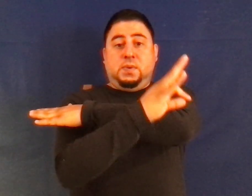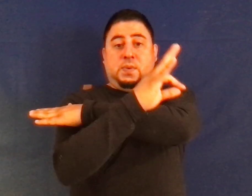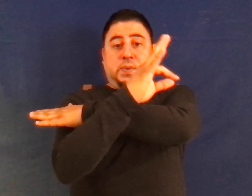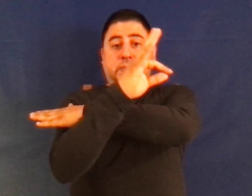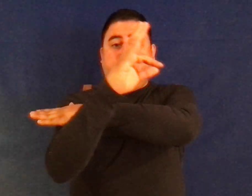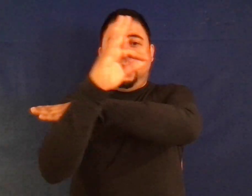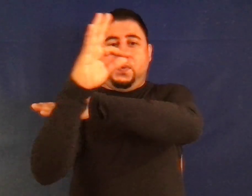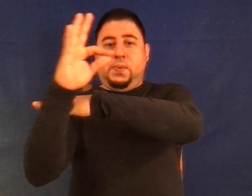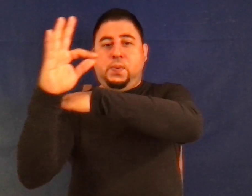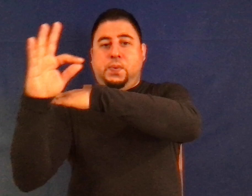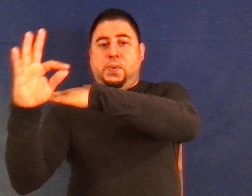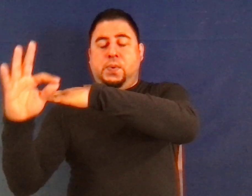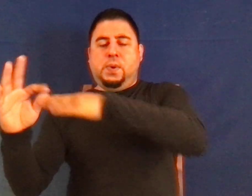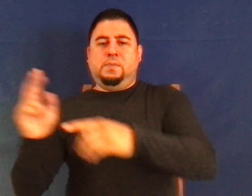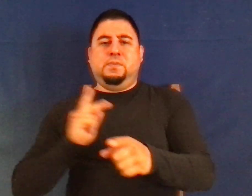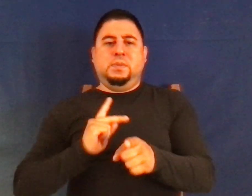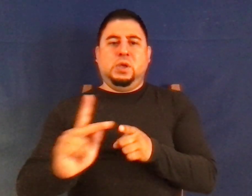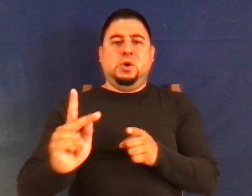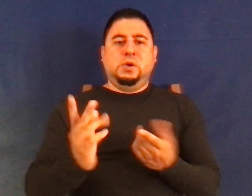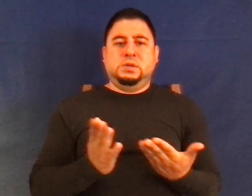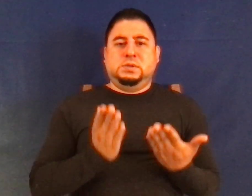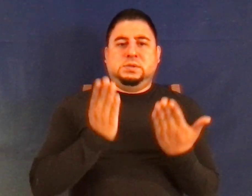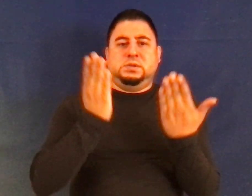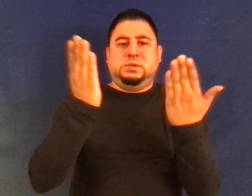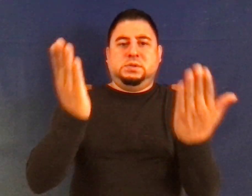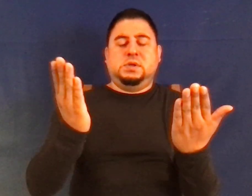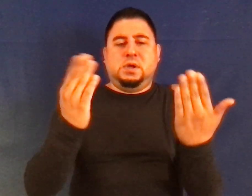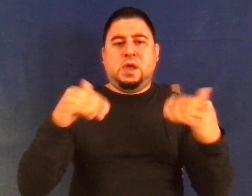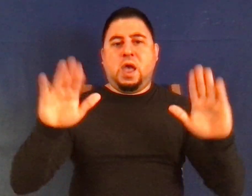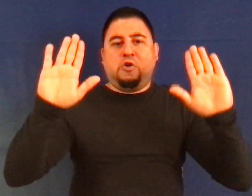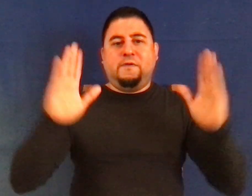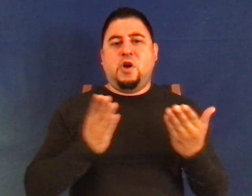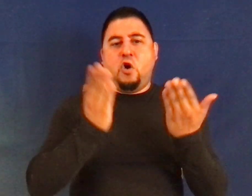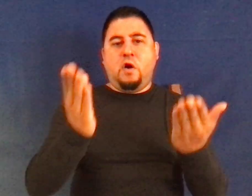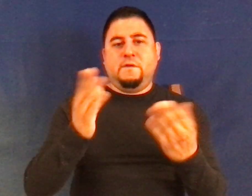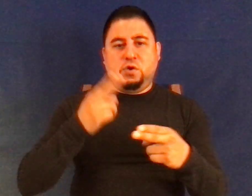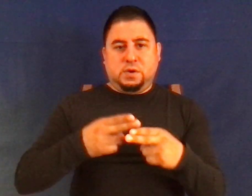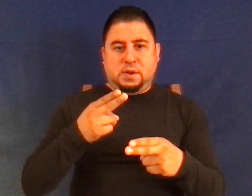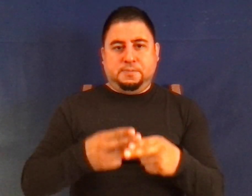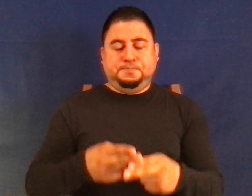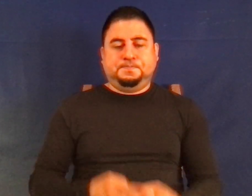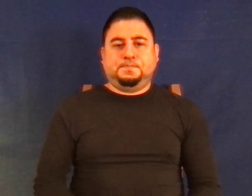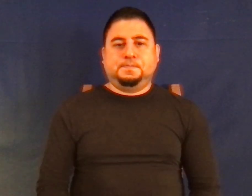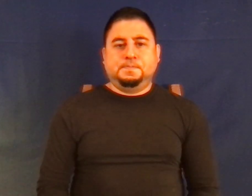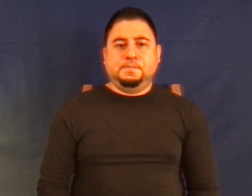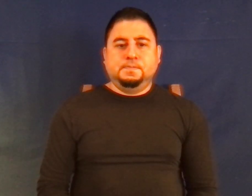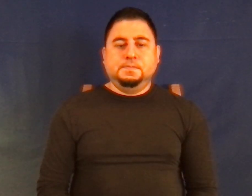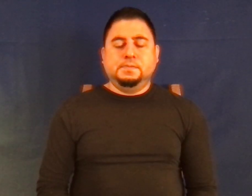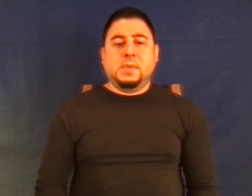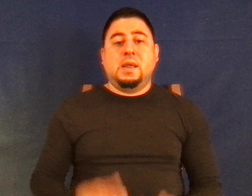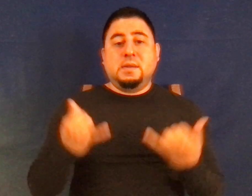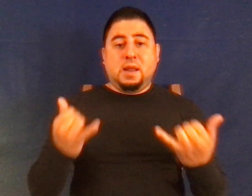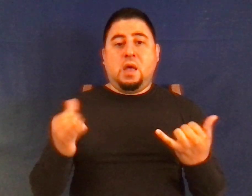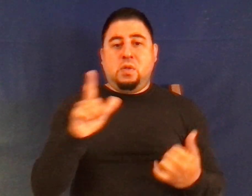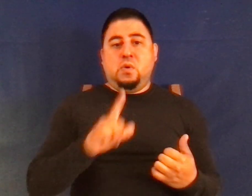setting, a pure sacrifice may be offered to your name. Therefore, O Lord, we humbly implore